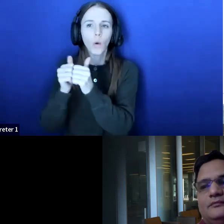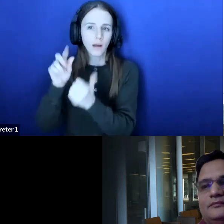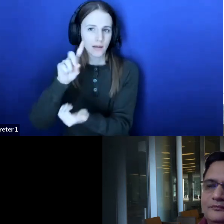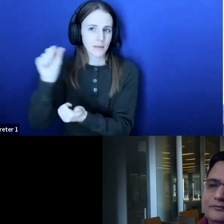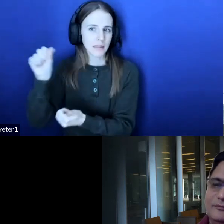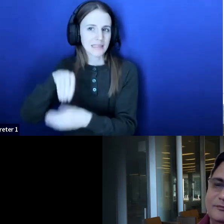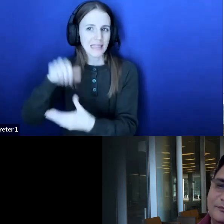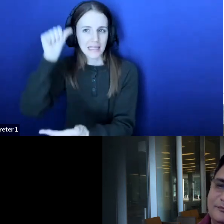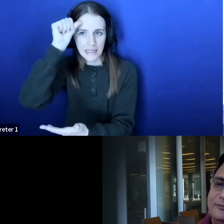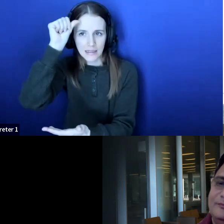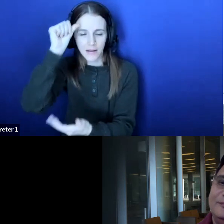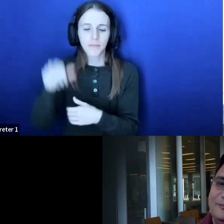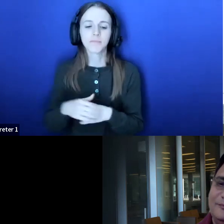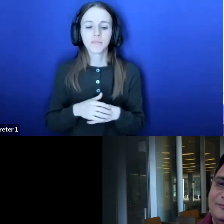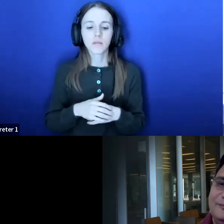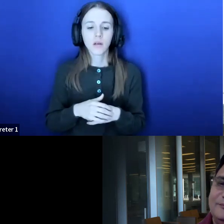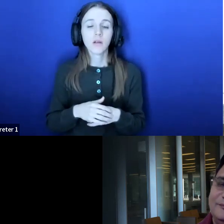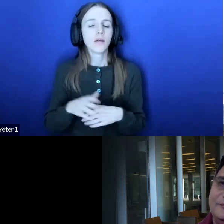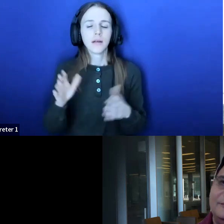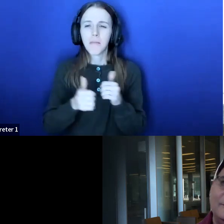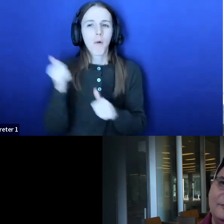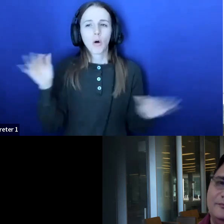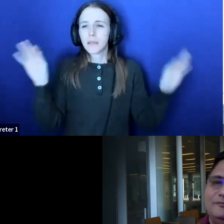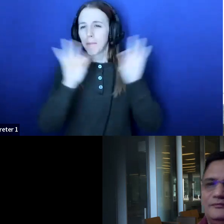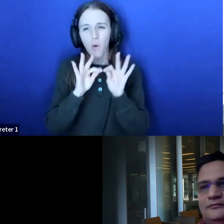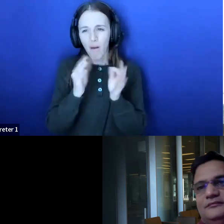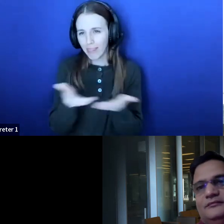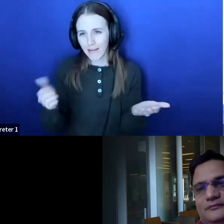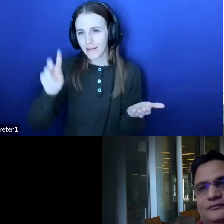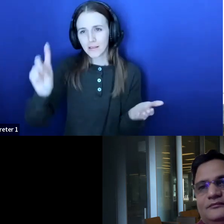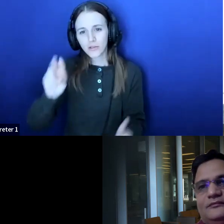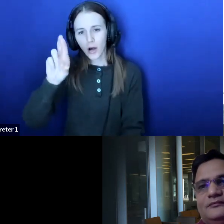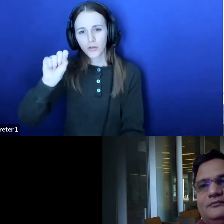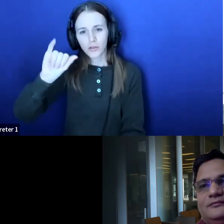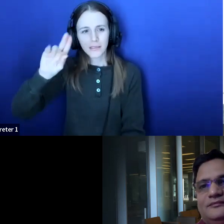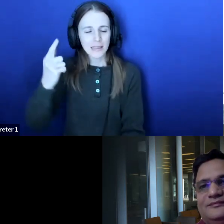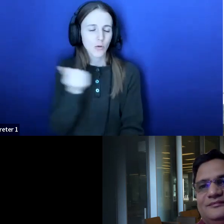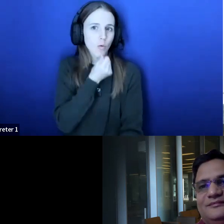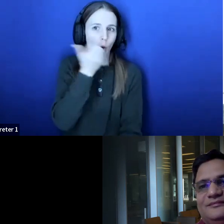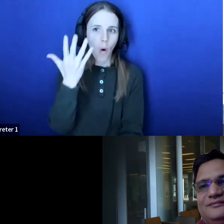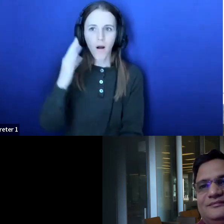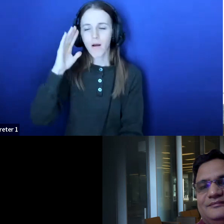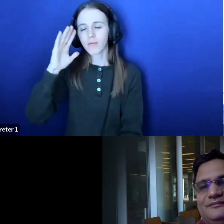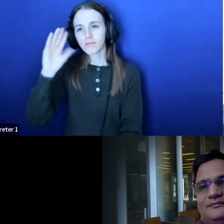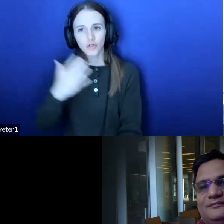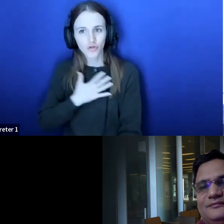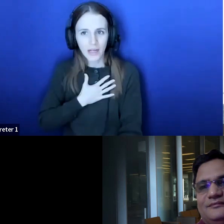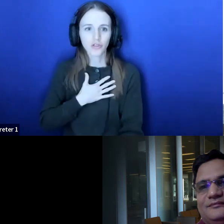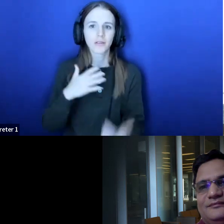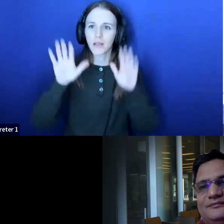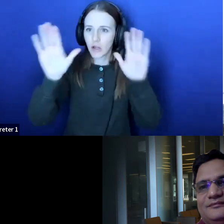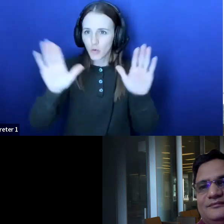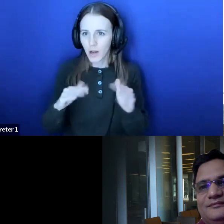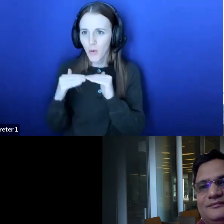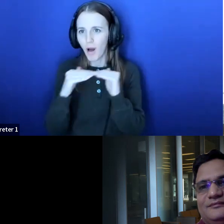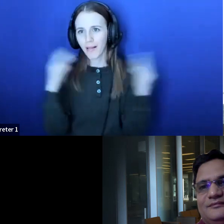most importantly, Dr. Singh is a warm, gracious, incredible colleague and